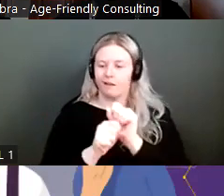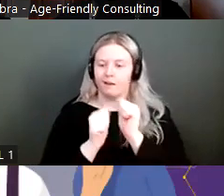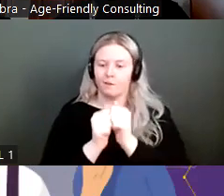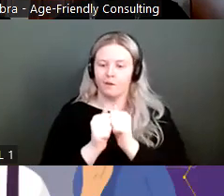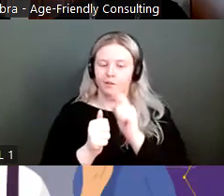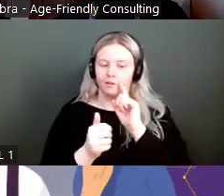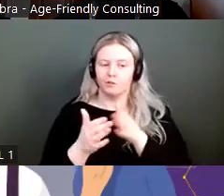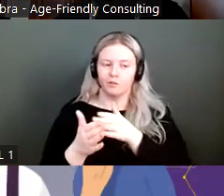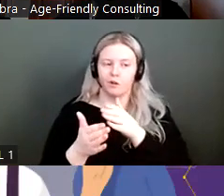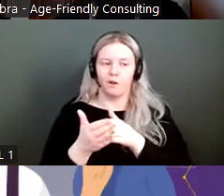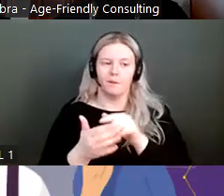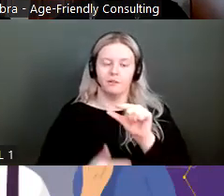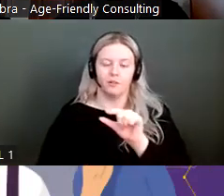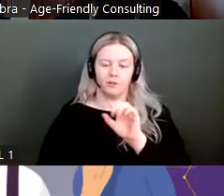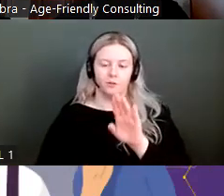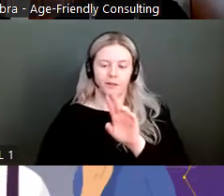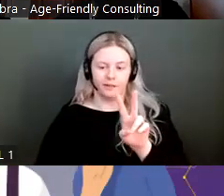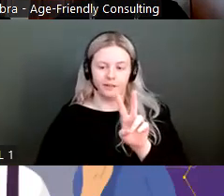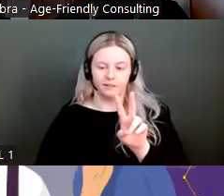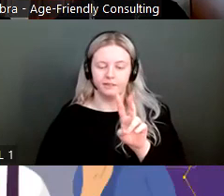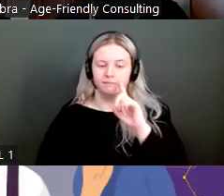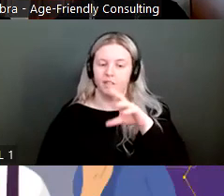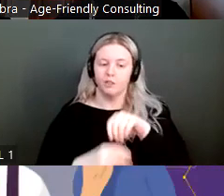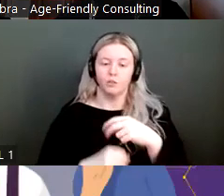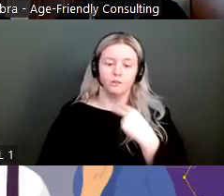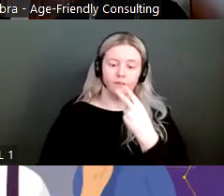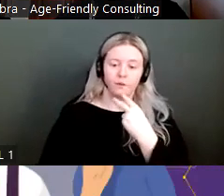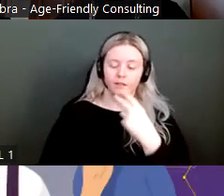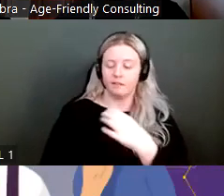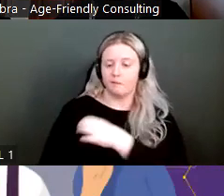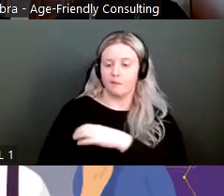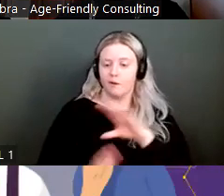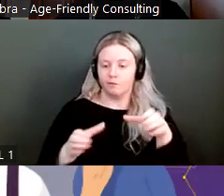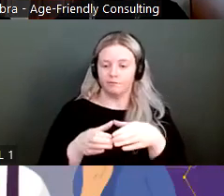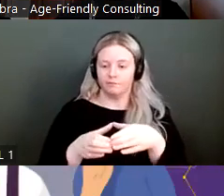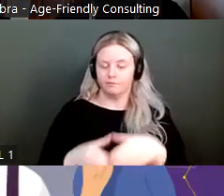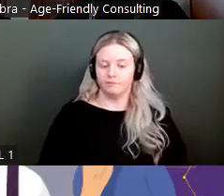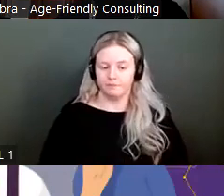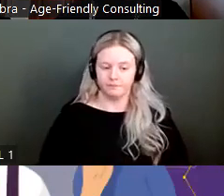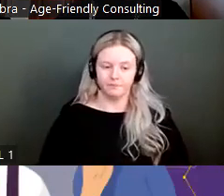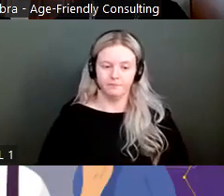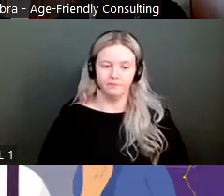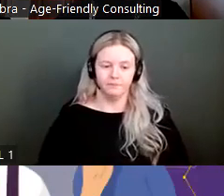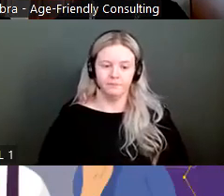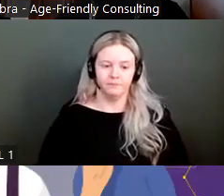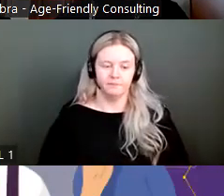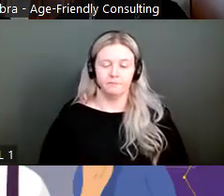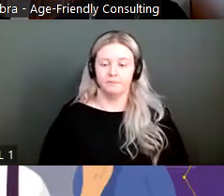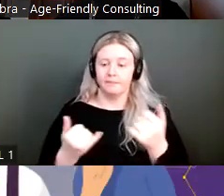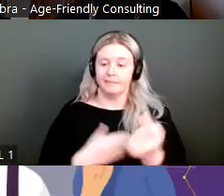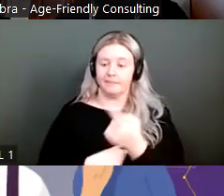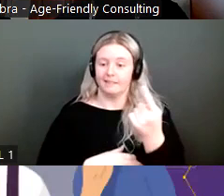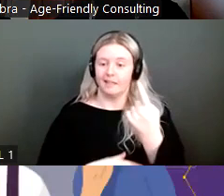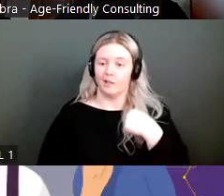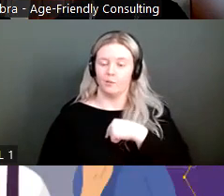gender-based violence, inclusive voices and collective power. Today, we are co-hosting this webinar with